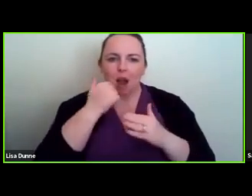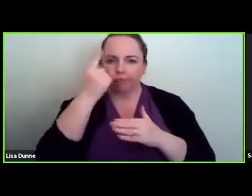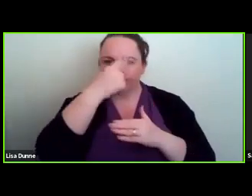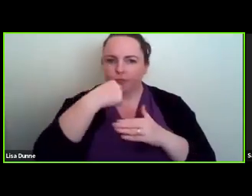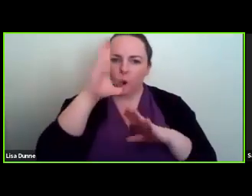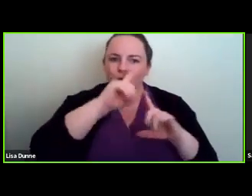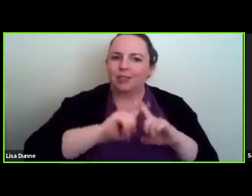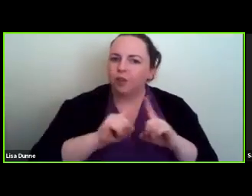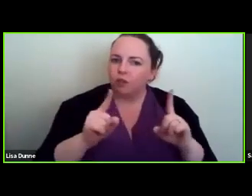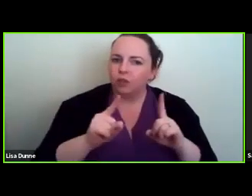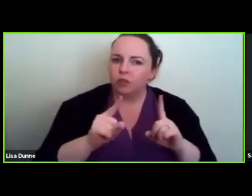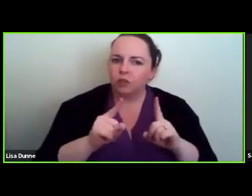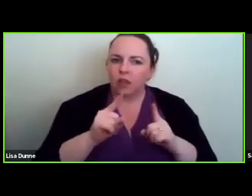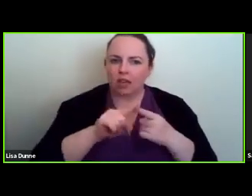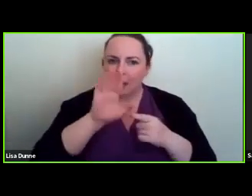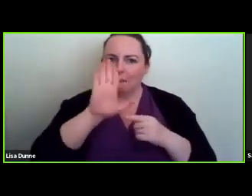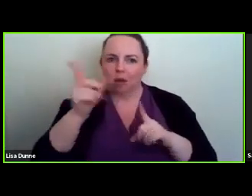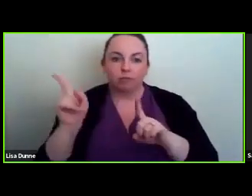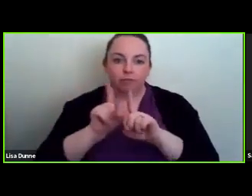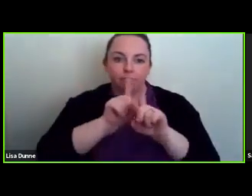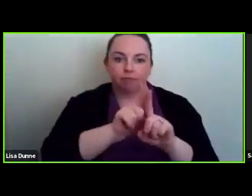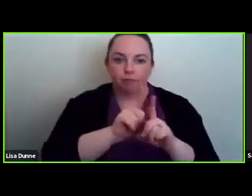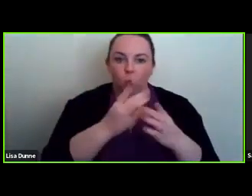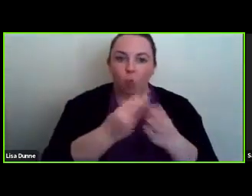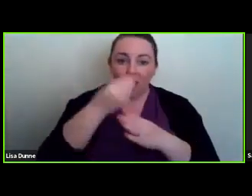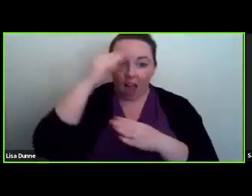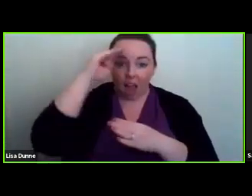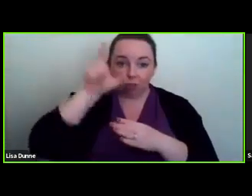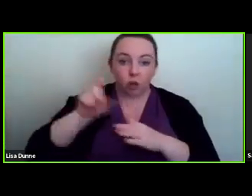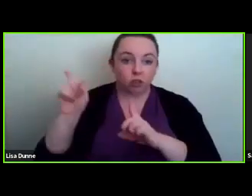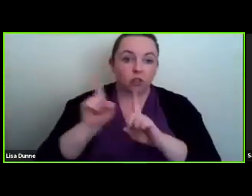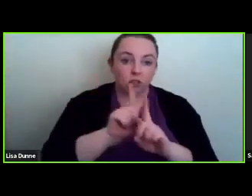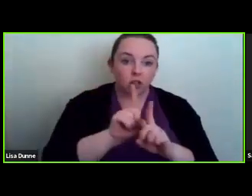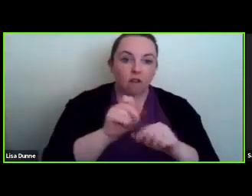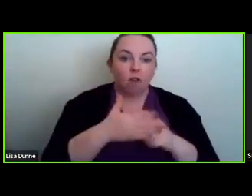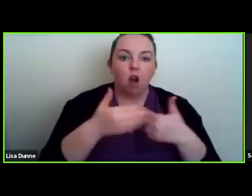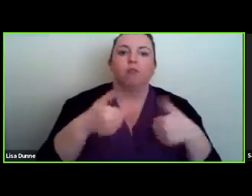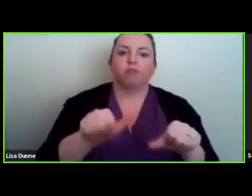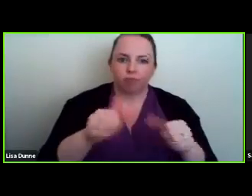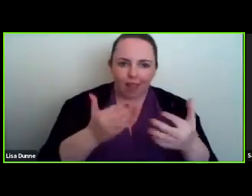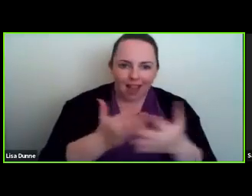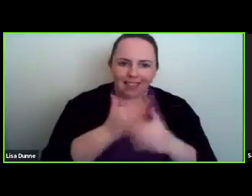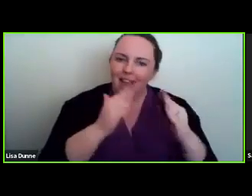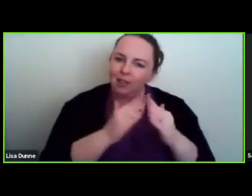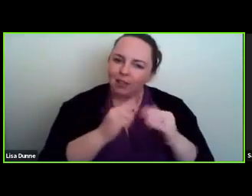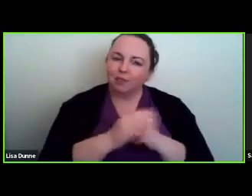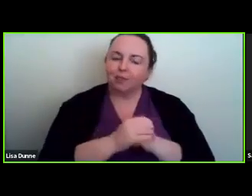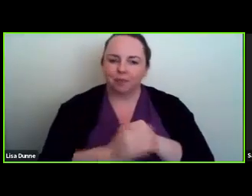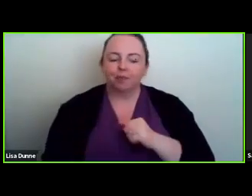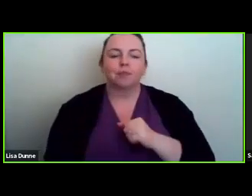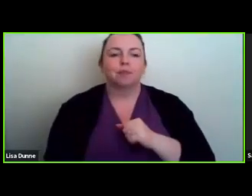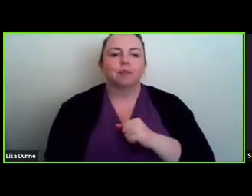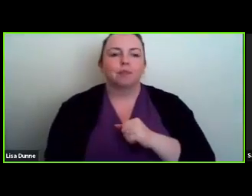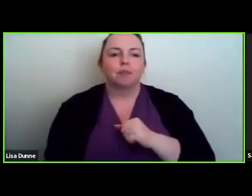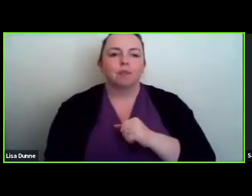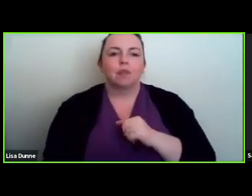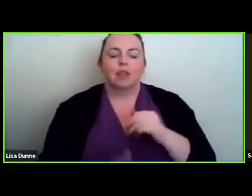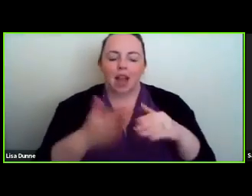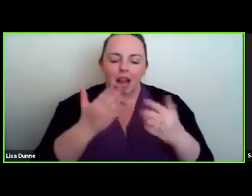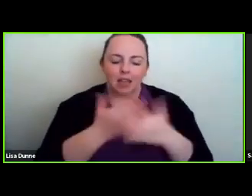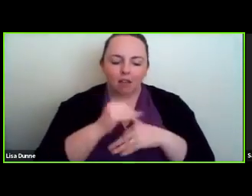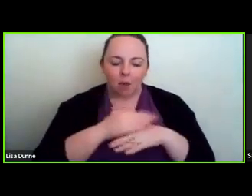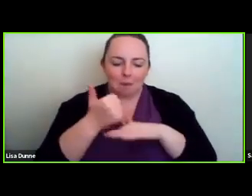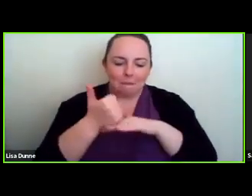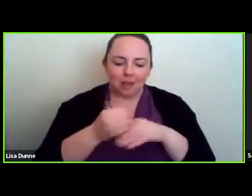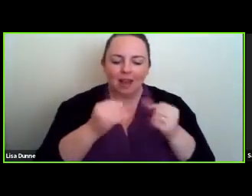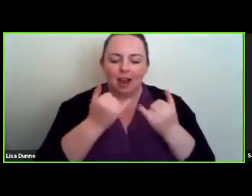access housing because they look different and they have to be accompanied by Irish people to be able to get this housing. So access to basic needs such as